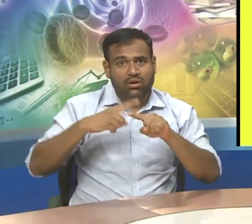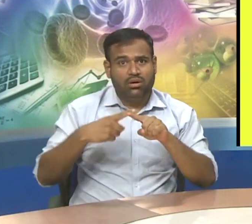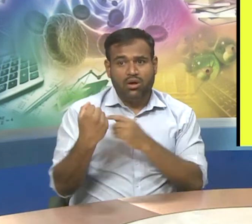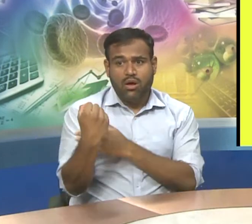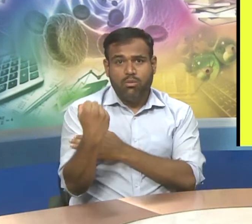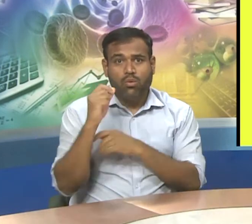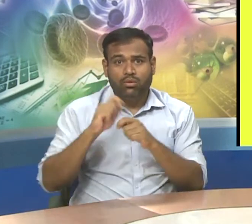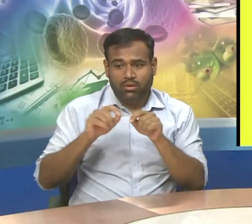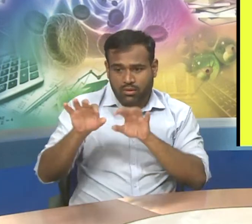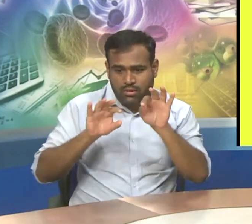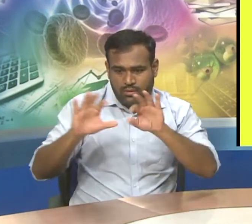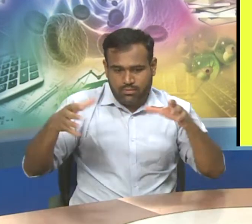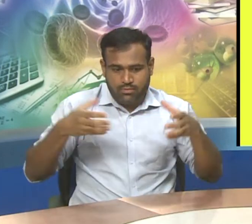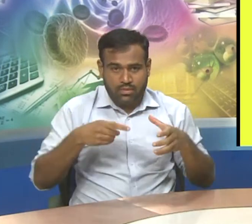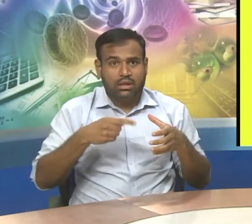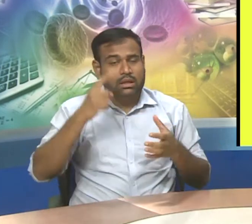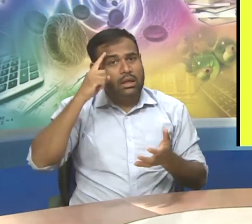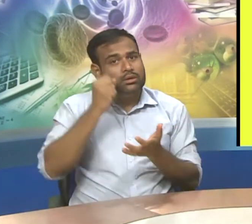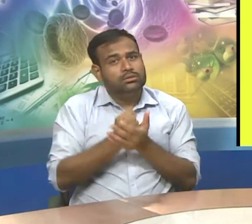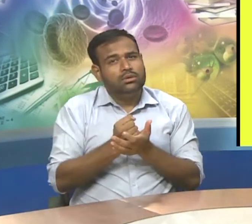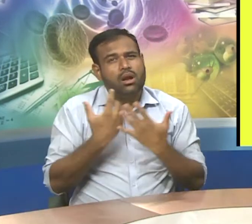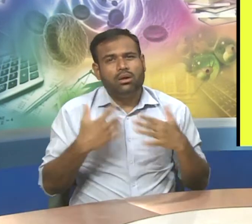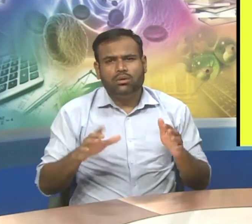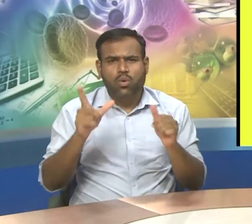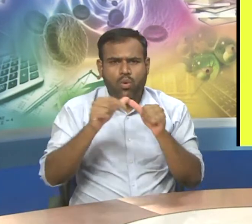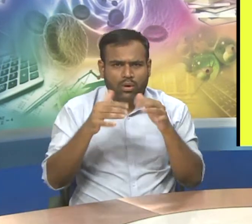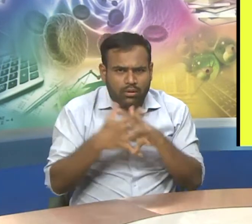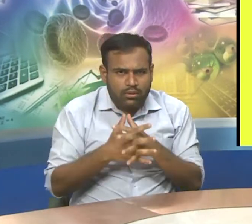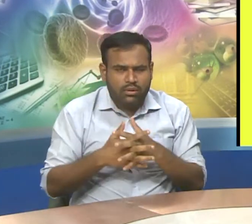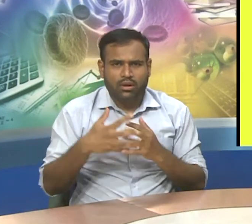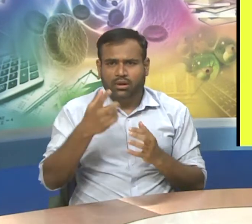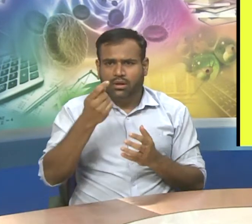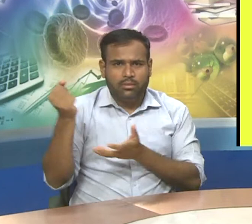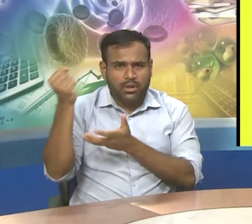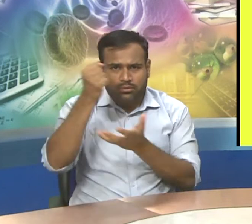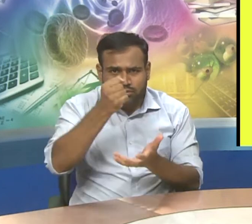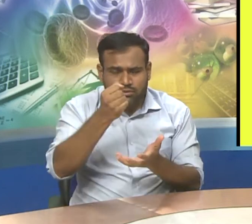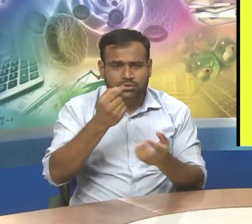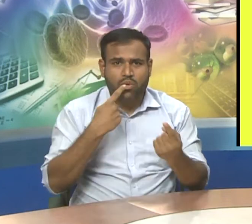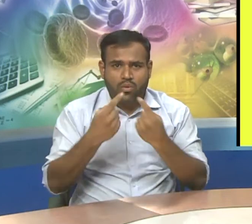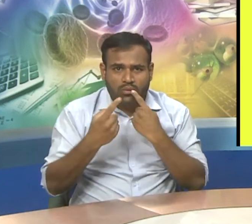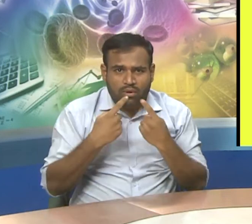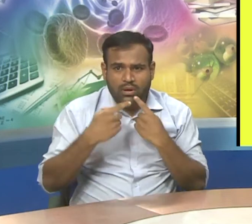also serve as the heads of government departments.